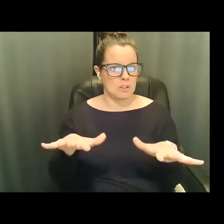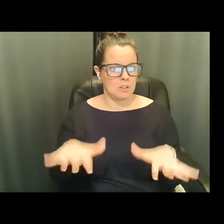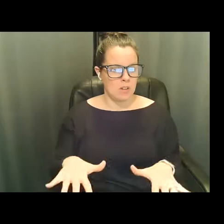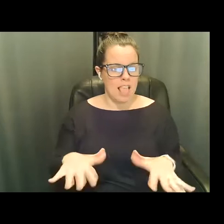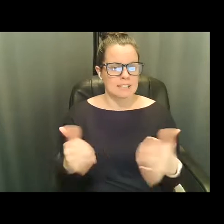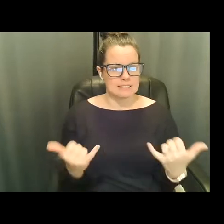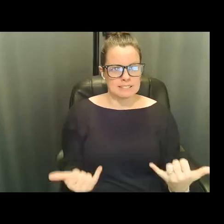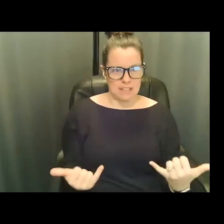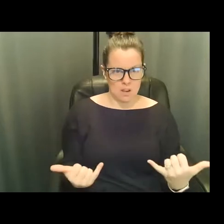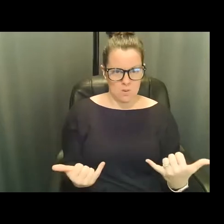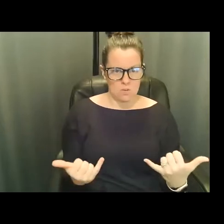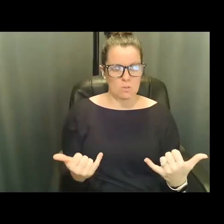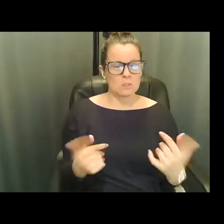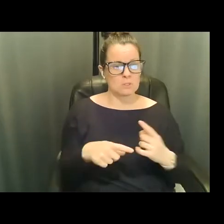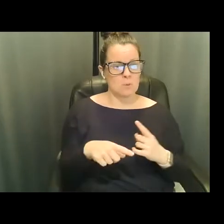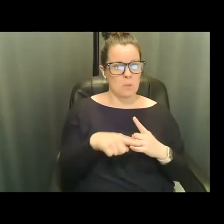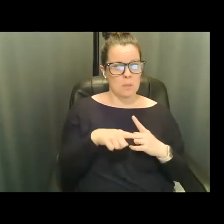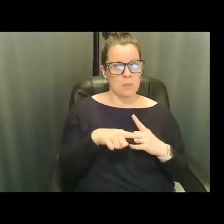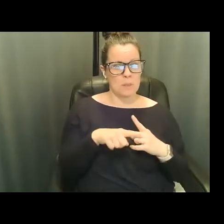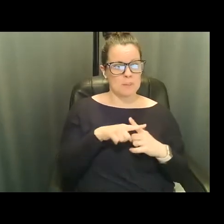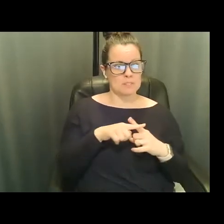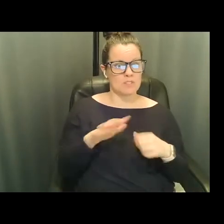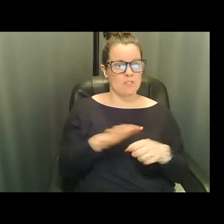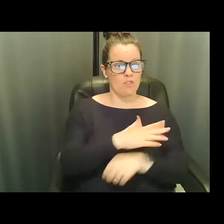the upside of being fully immunized is we're